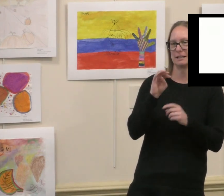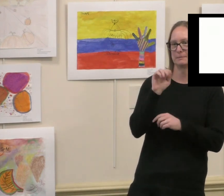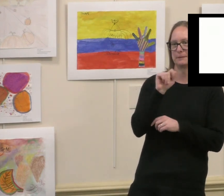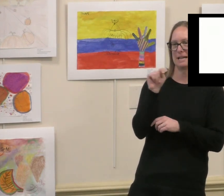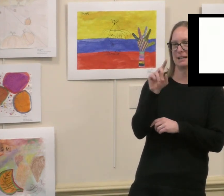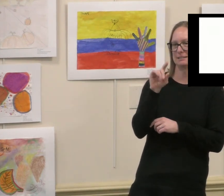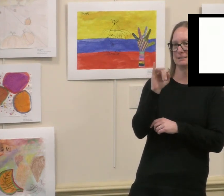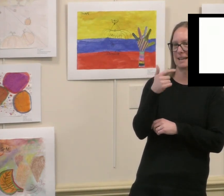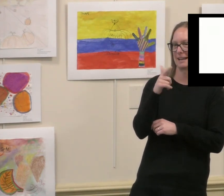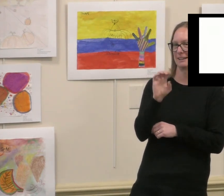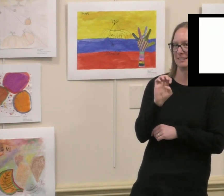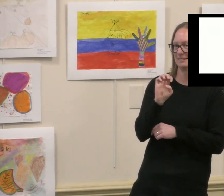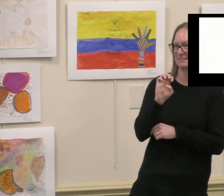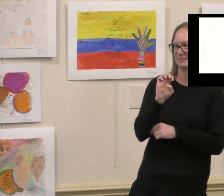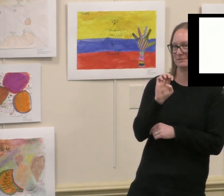This is a drawing by my friend, Matt